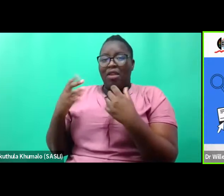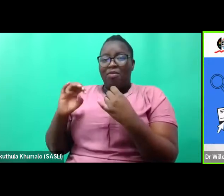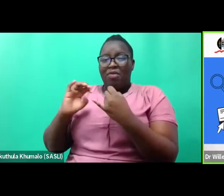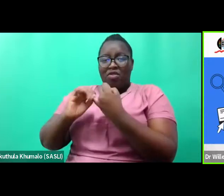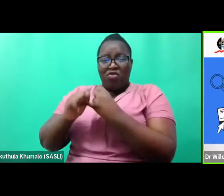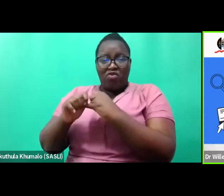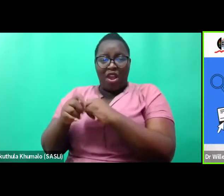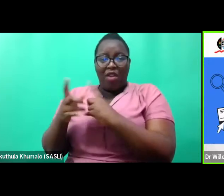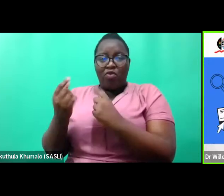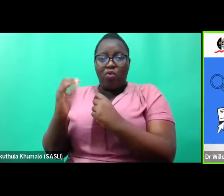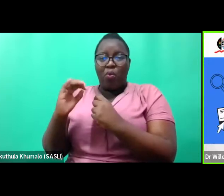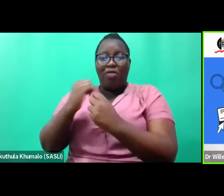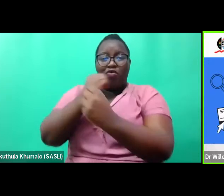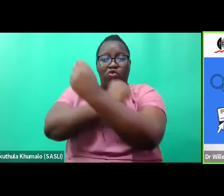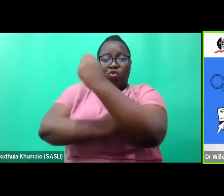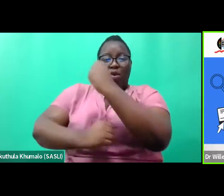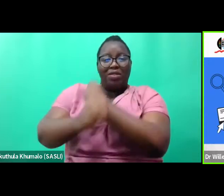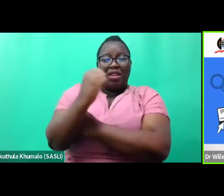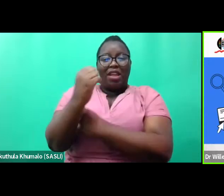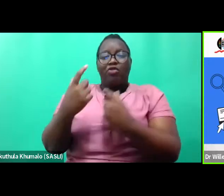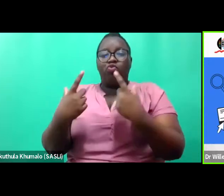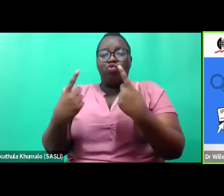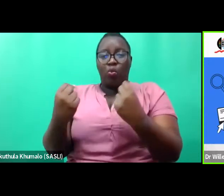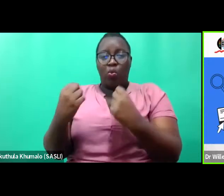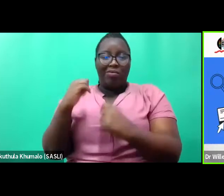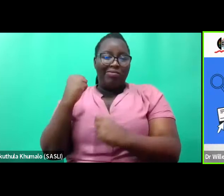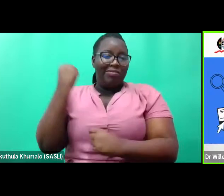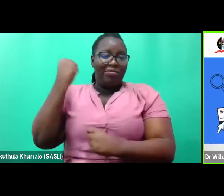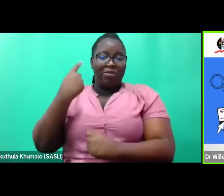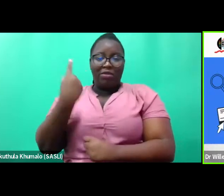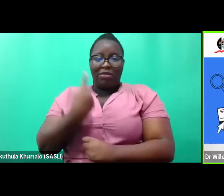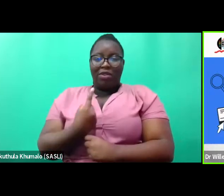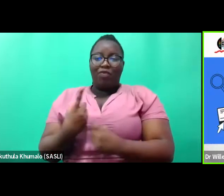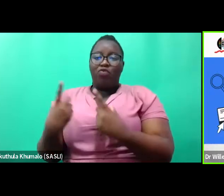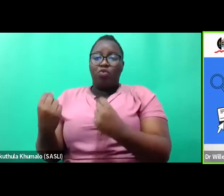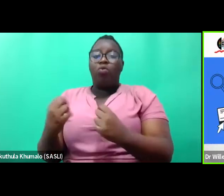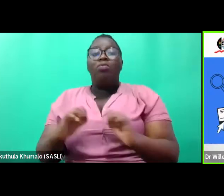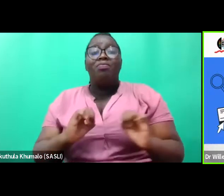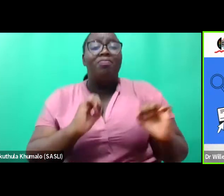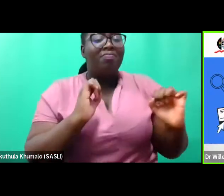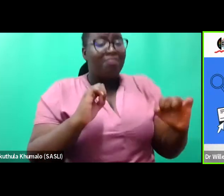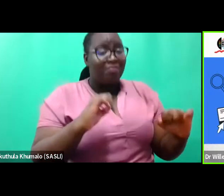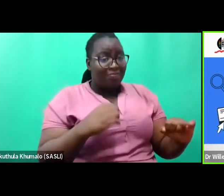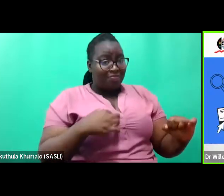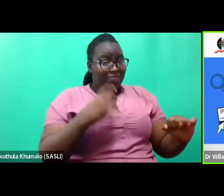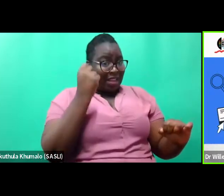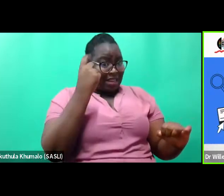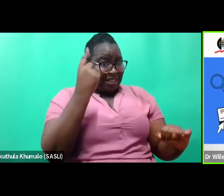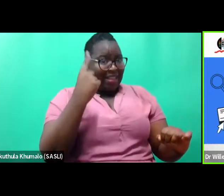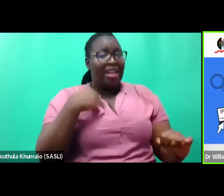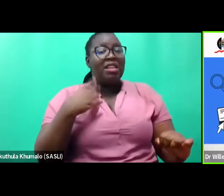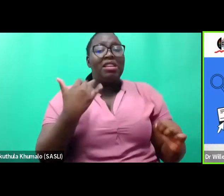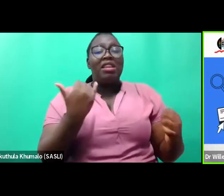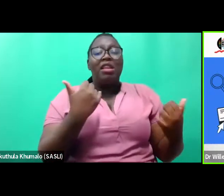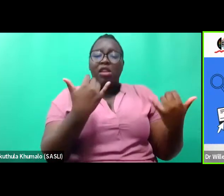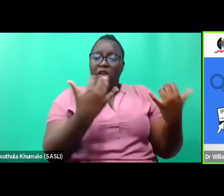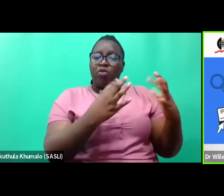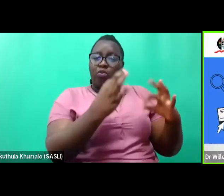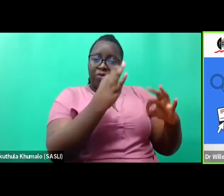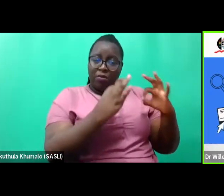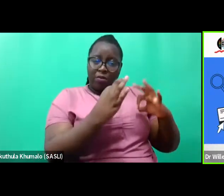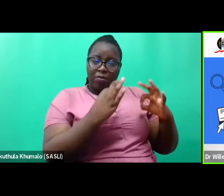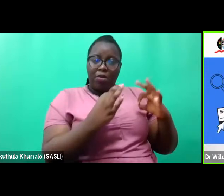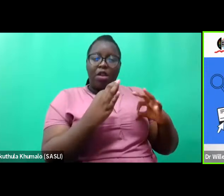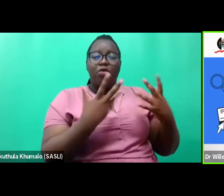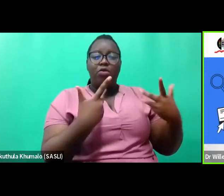life once because of masking. So I understand. So the crisis was, you explained to me at an earlier point, when